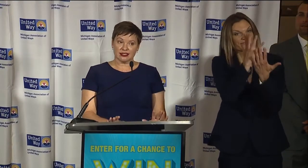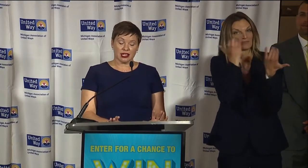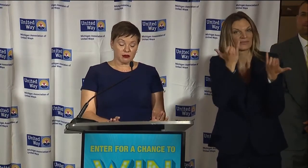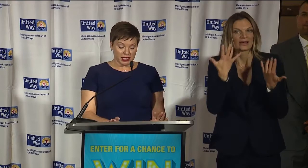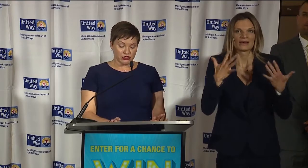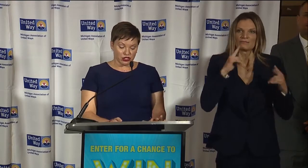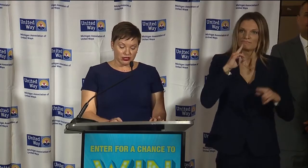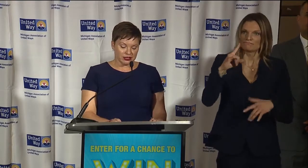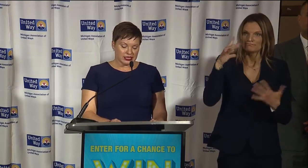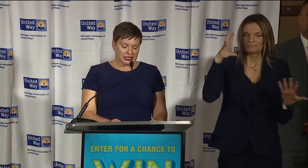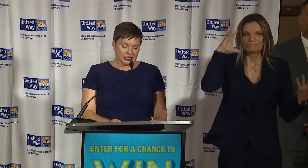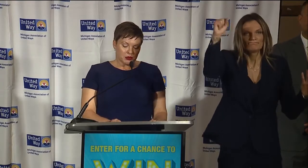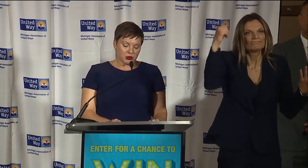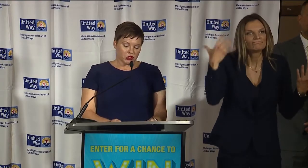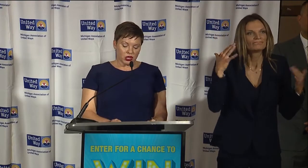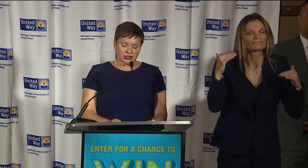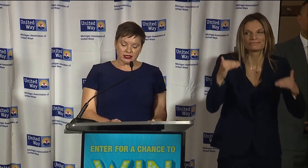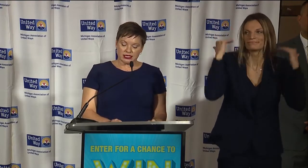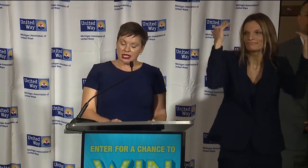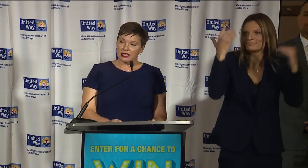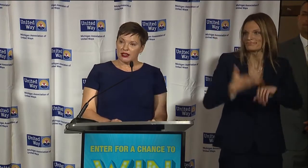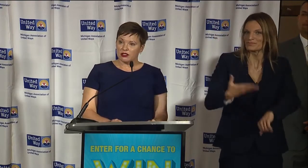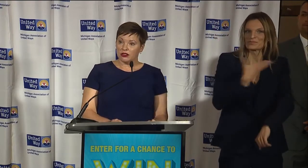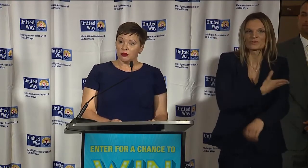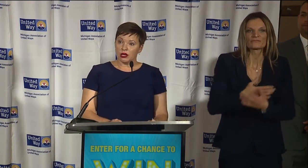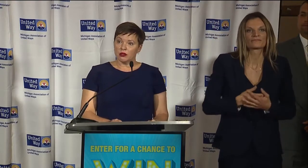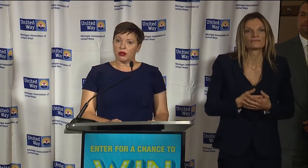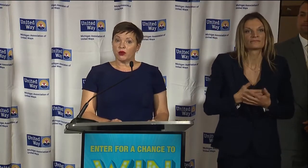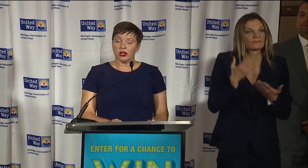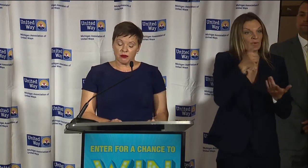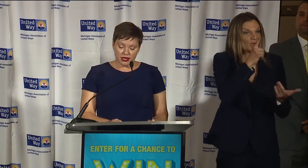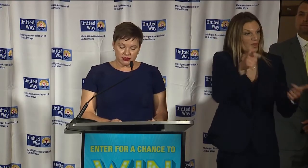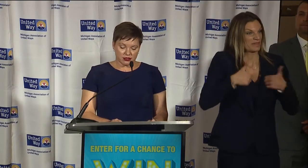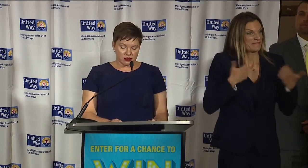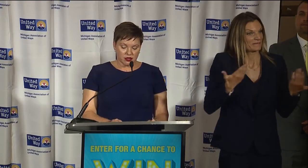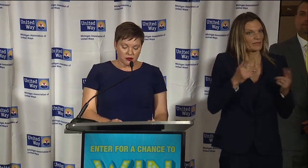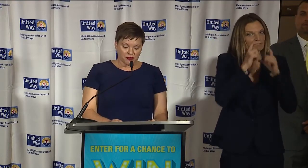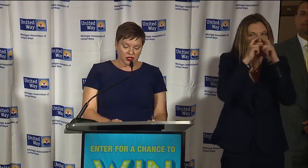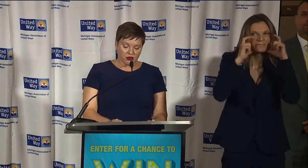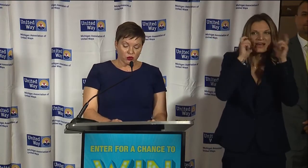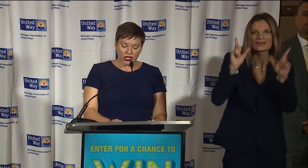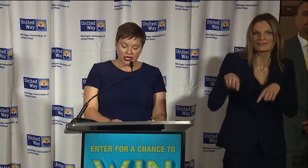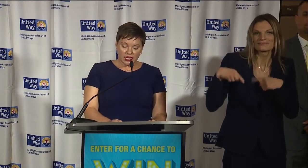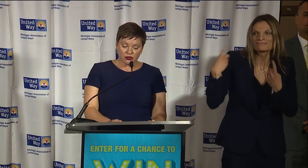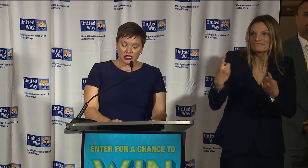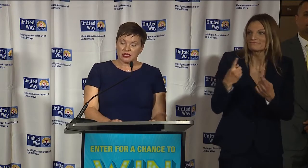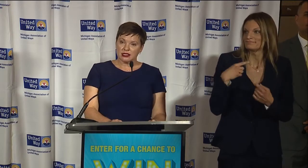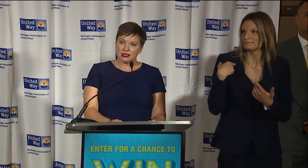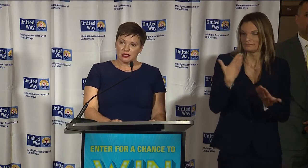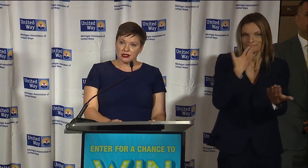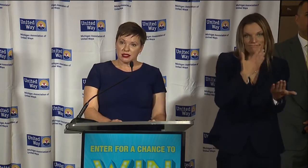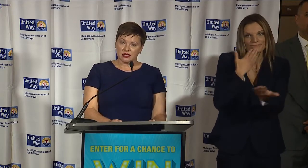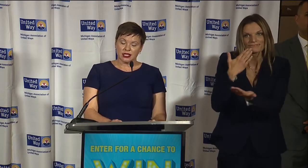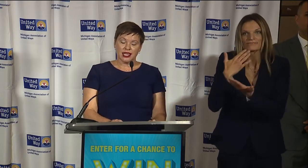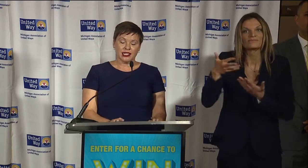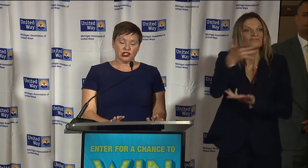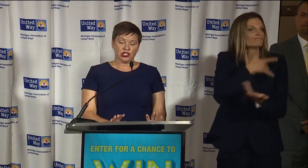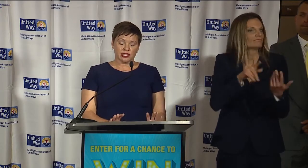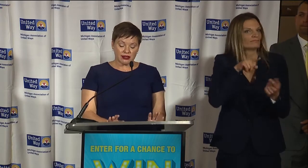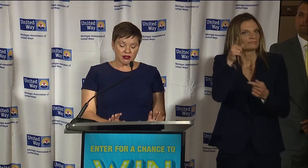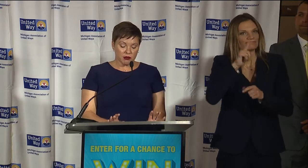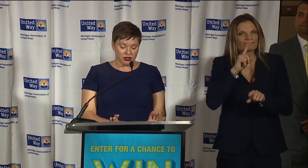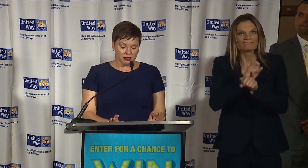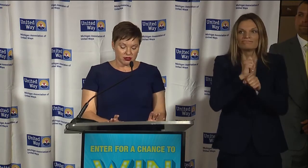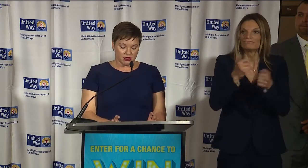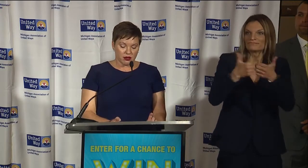since this time last year. People across the state have done their part by wearing masks, avoiding gatherings and distancing, and in